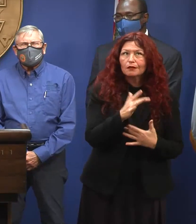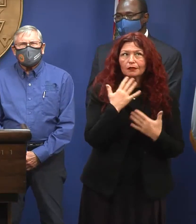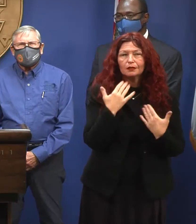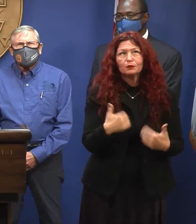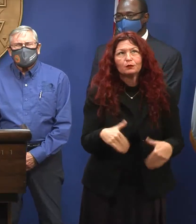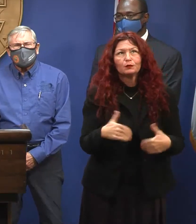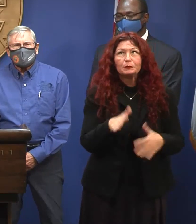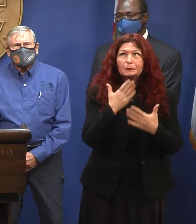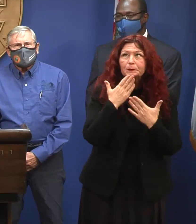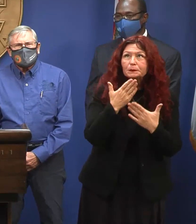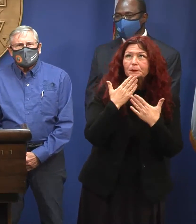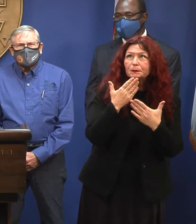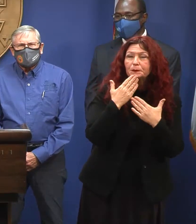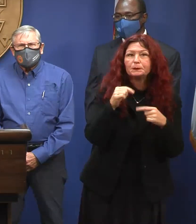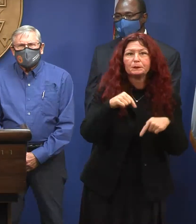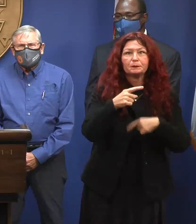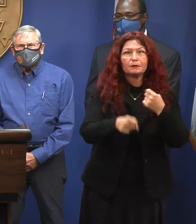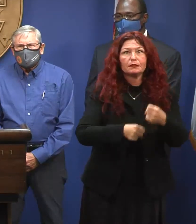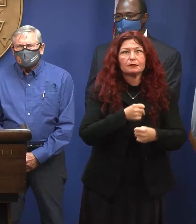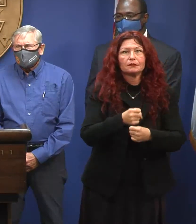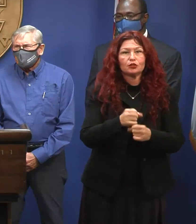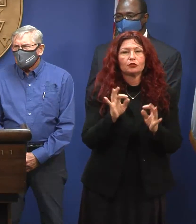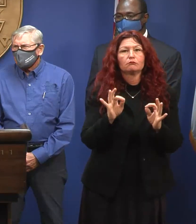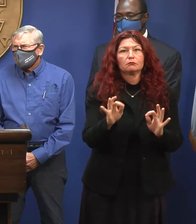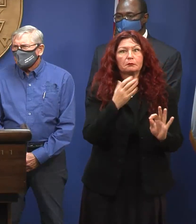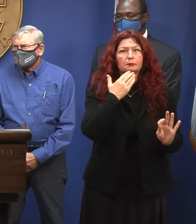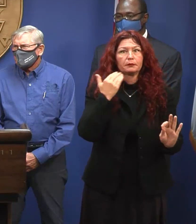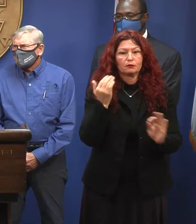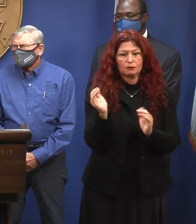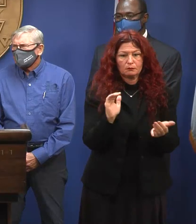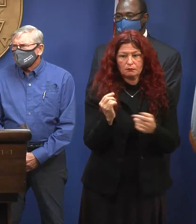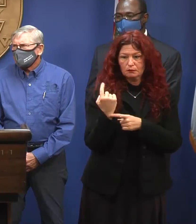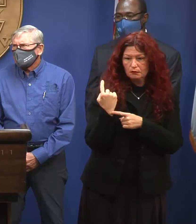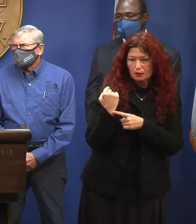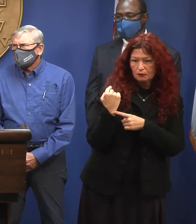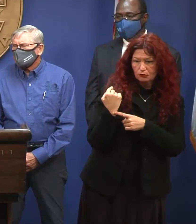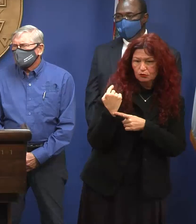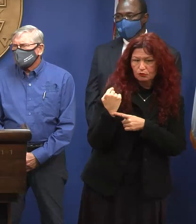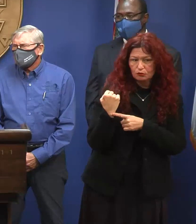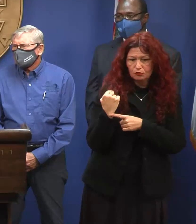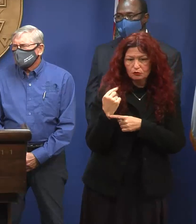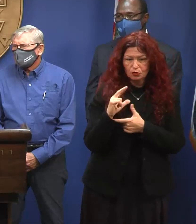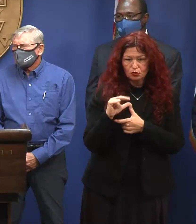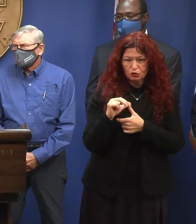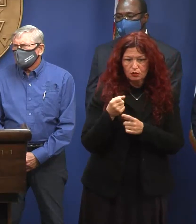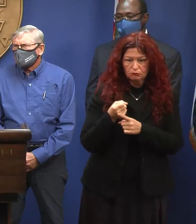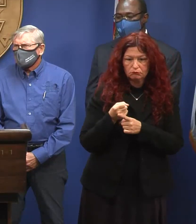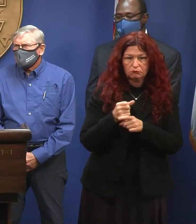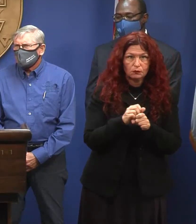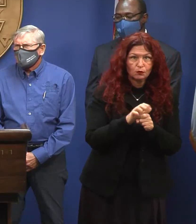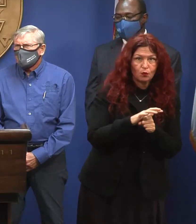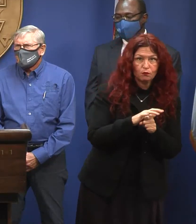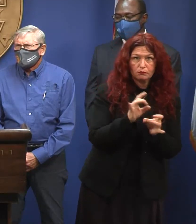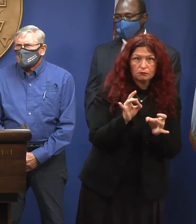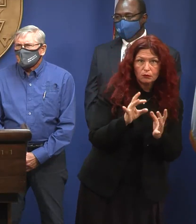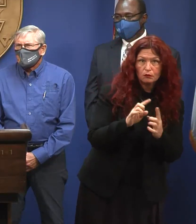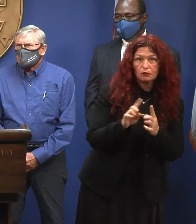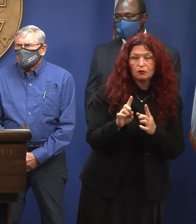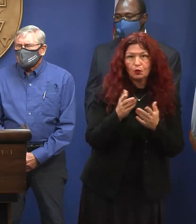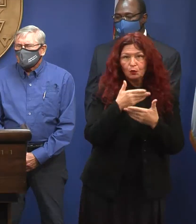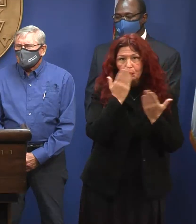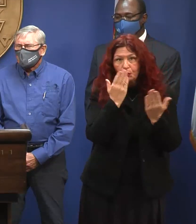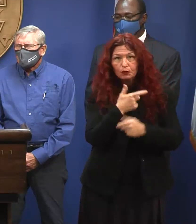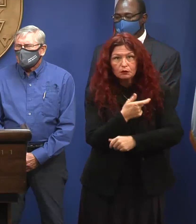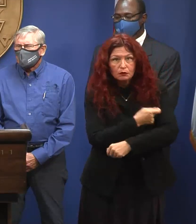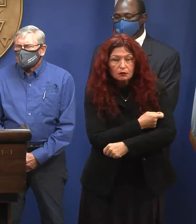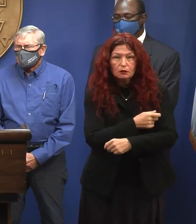different than last year because so many of us have been vaccinated and we're able to remove some of the restrictions for those who are. Last year we were